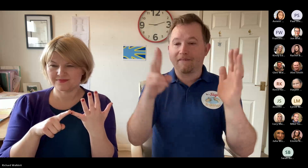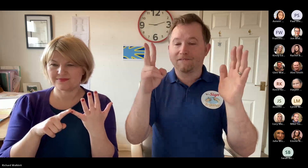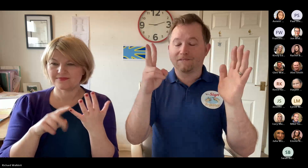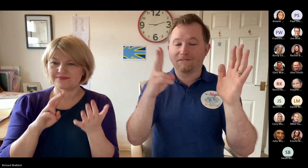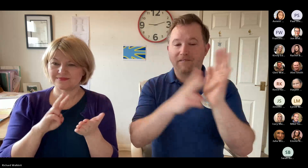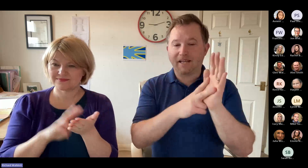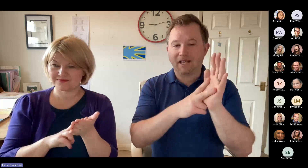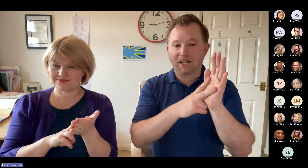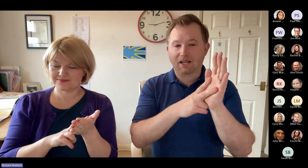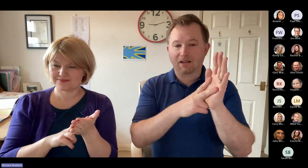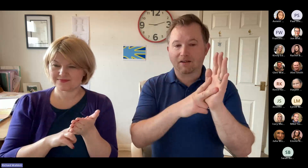V.